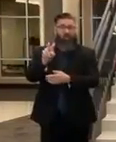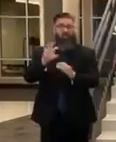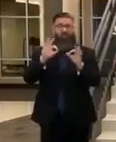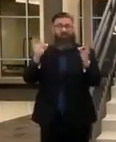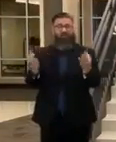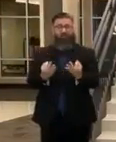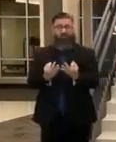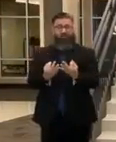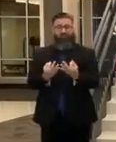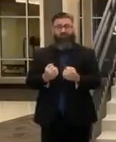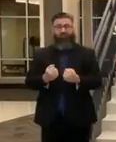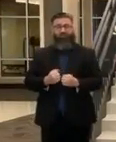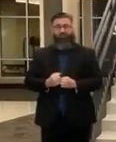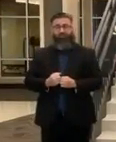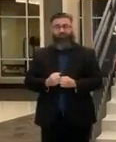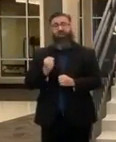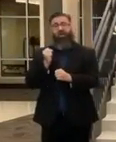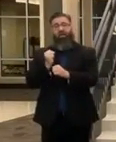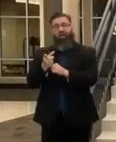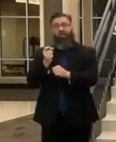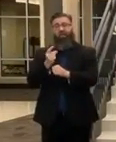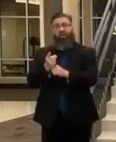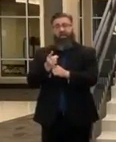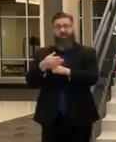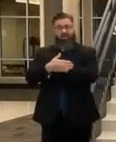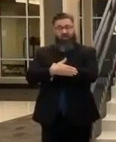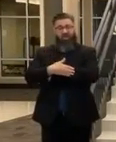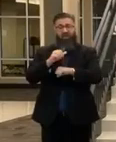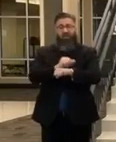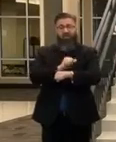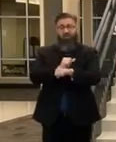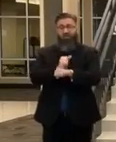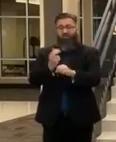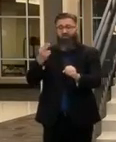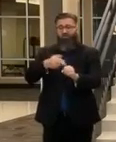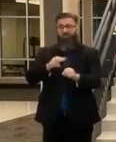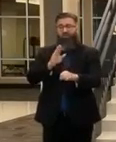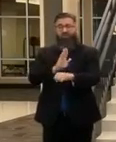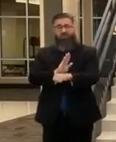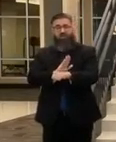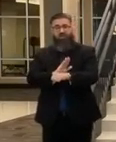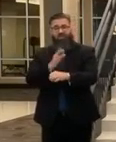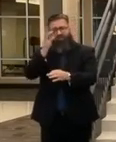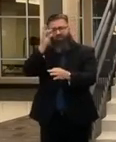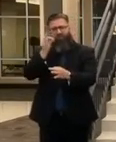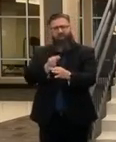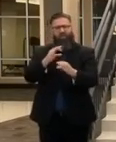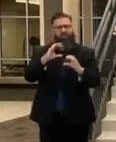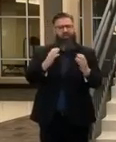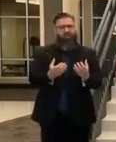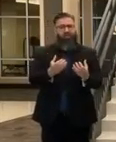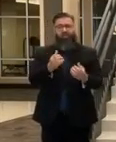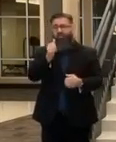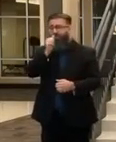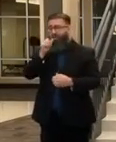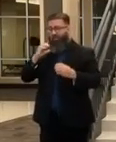joined by businesses, faith-based groups, and private citizens to make the Adopt a Family program a